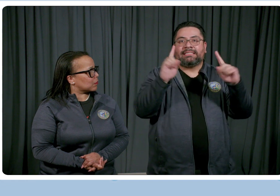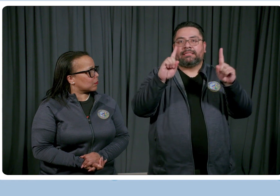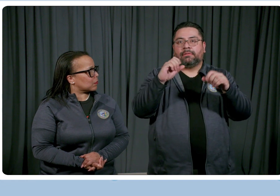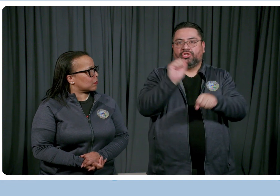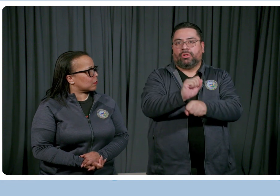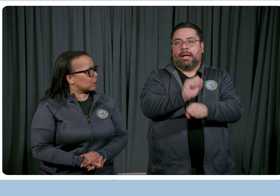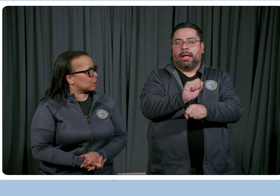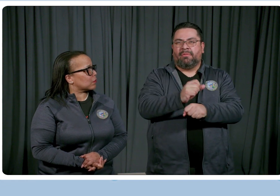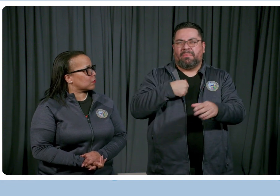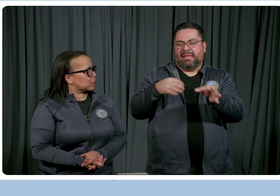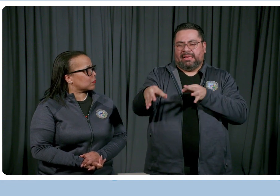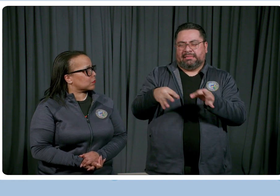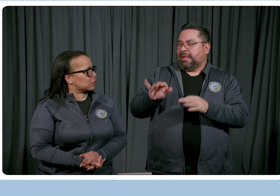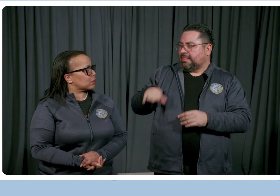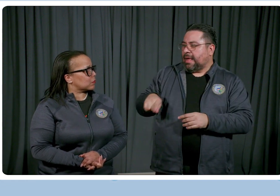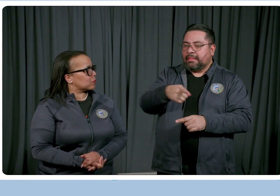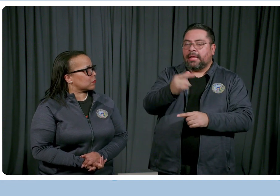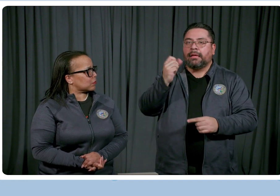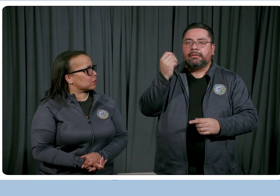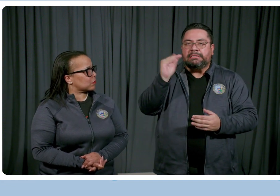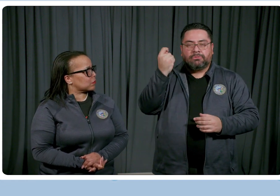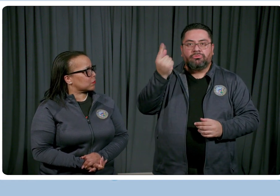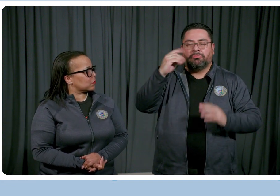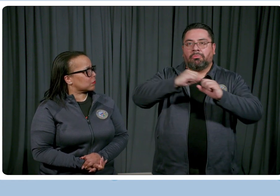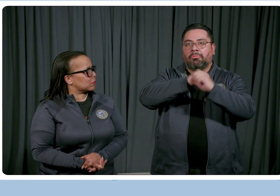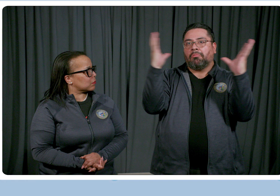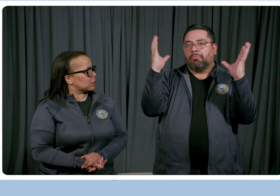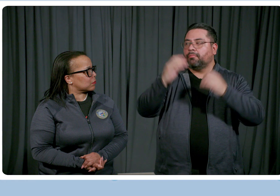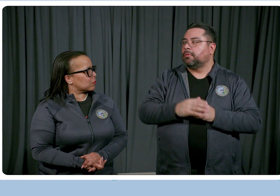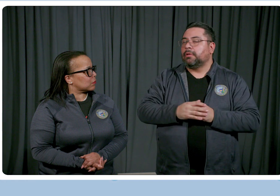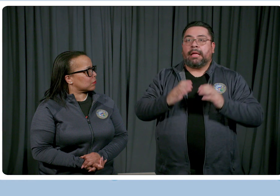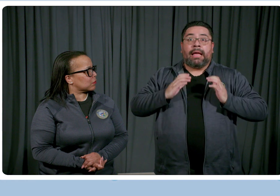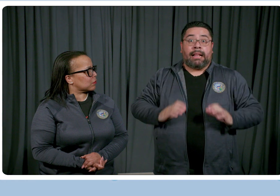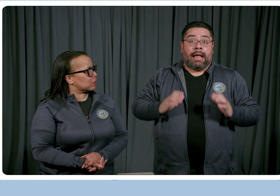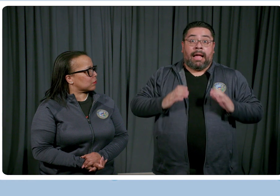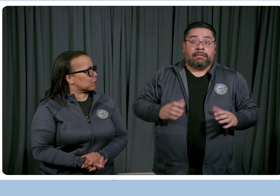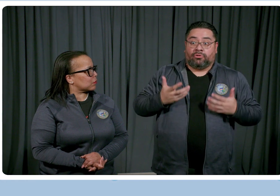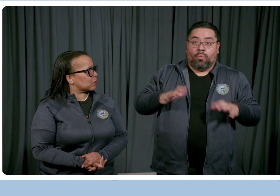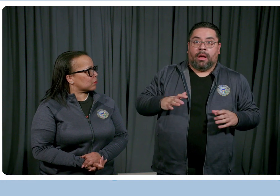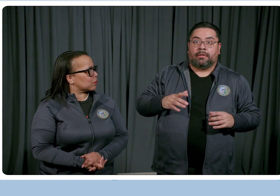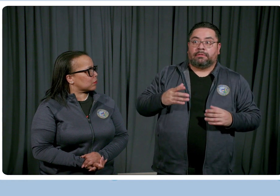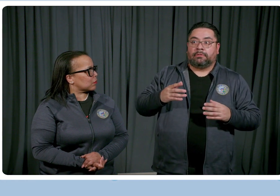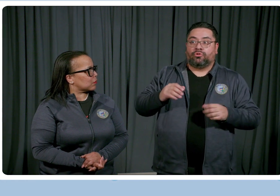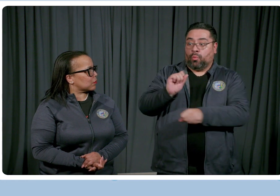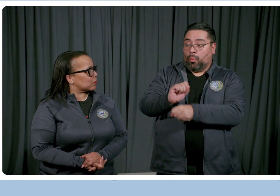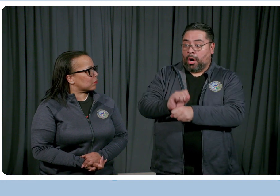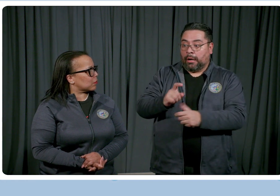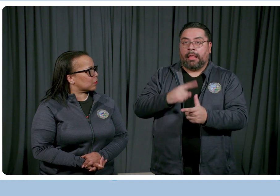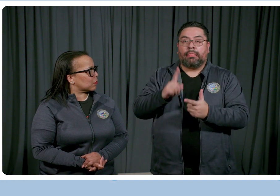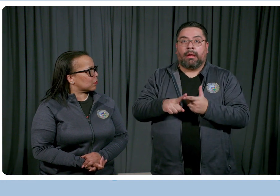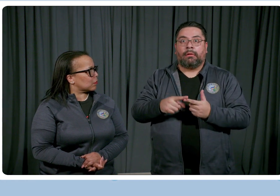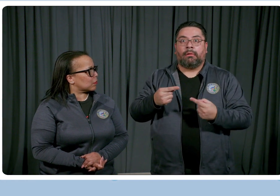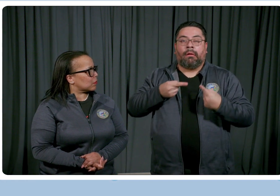job. And so usually when I explain that to clients, they get that, and clients don't want to be in a position where they're